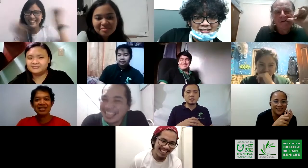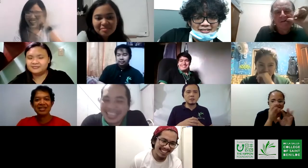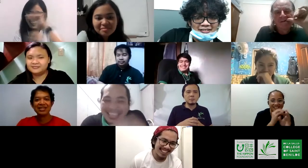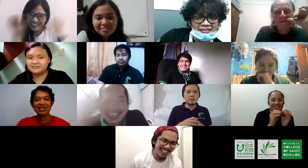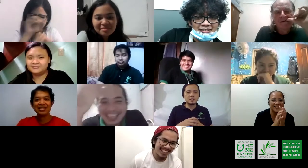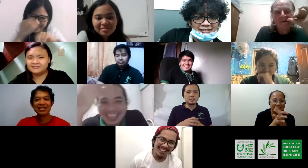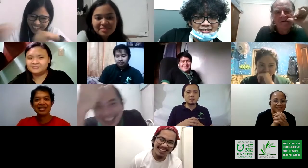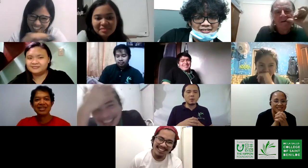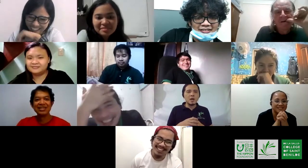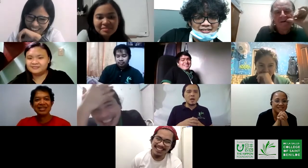well,